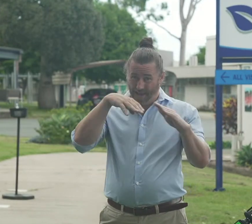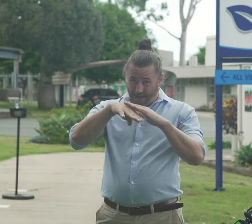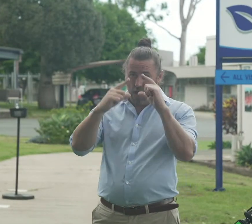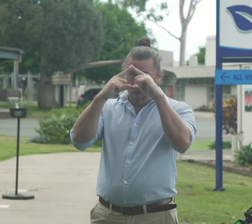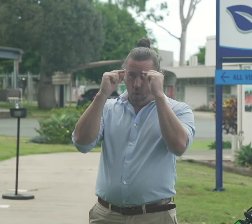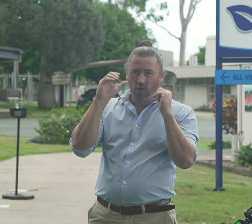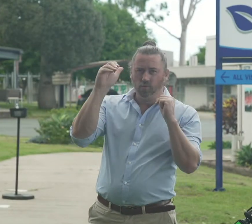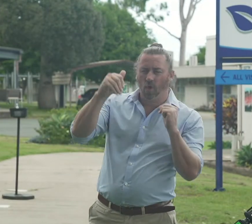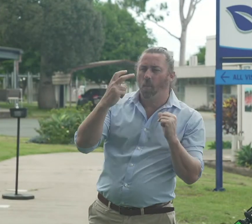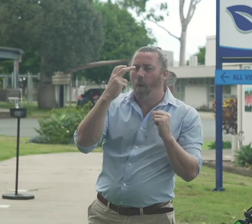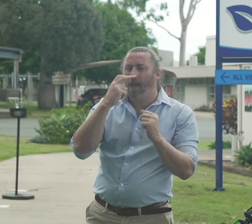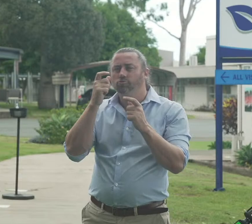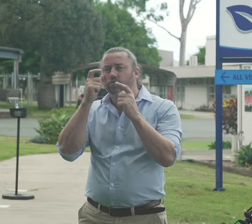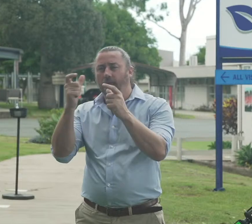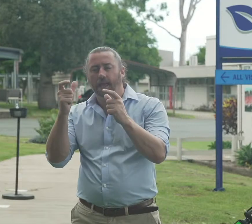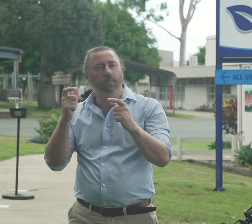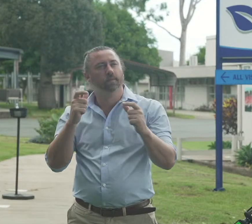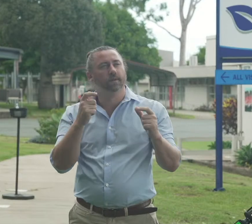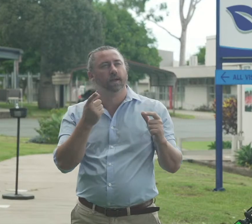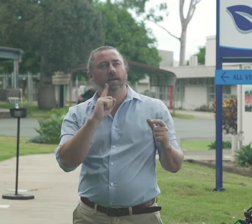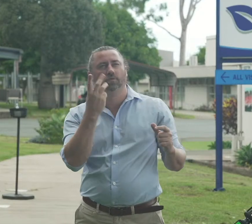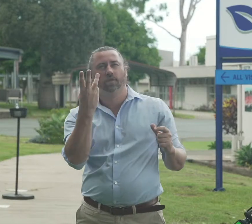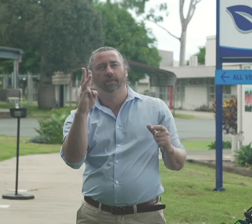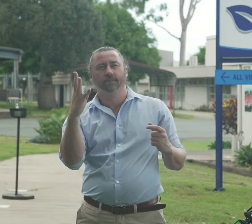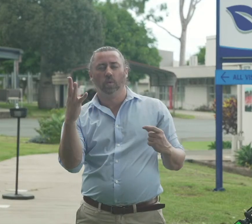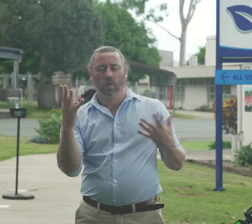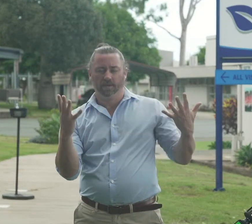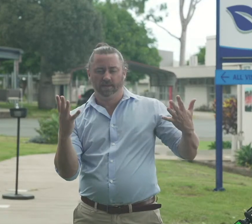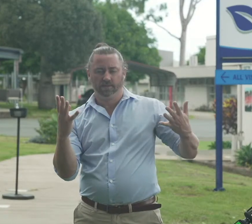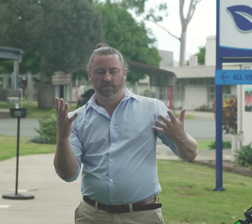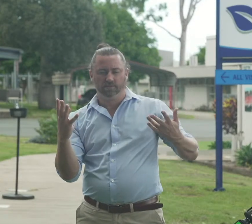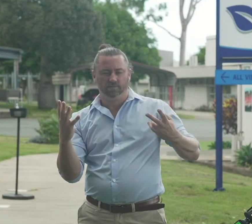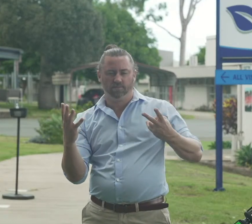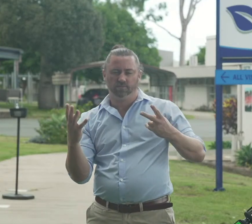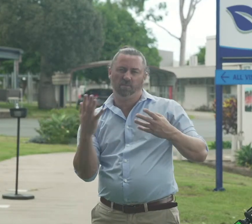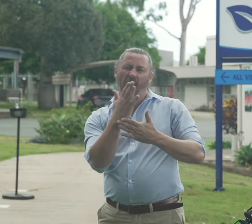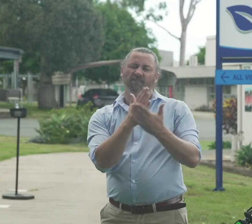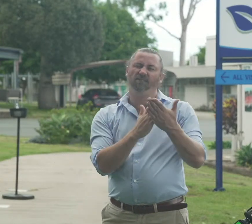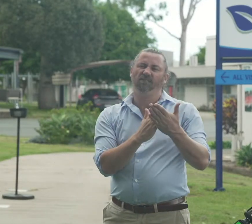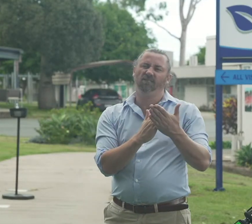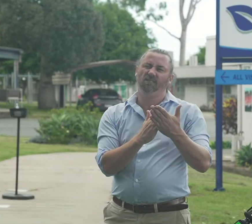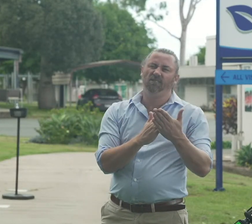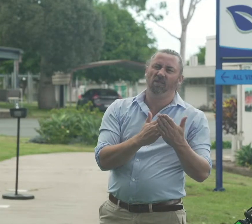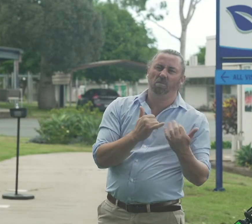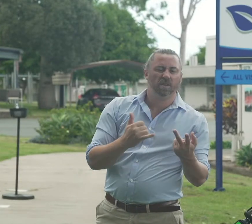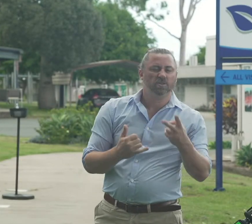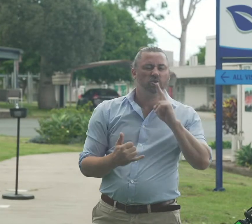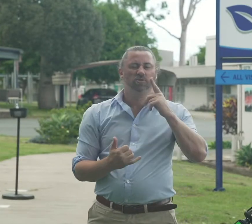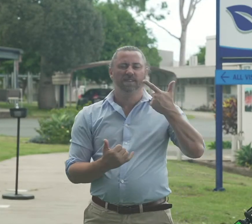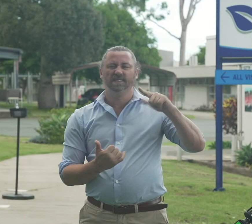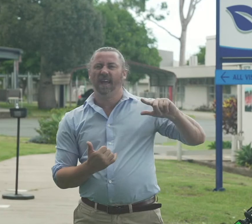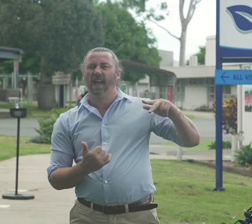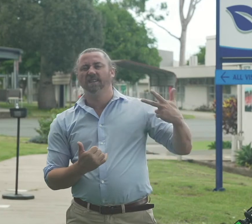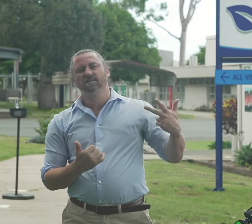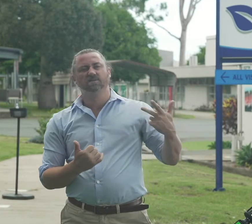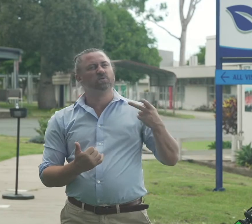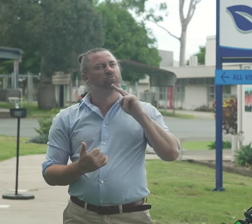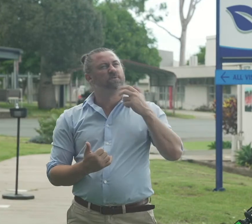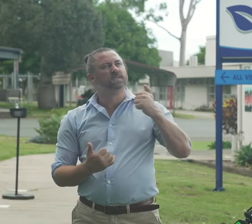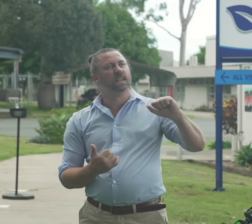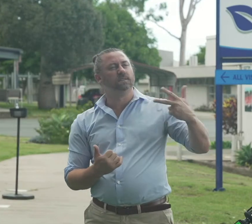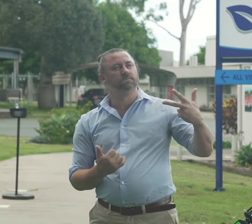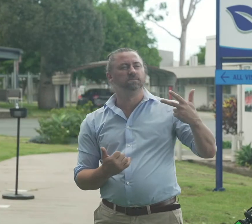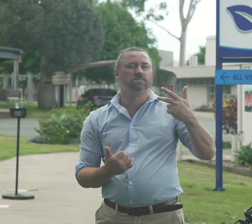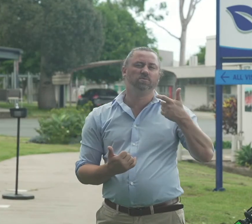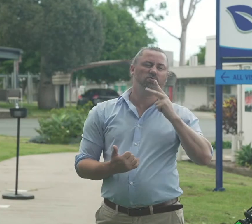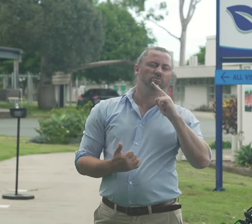have the total number of people who've died in Queensland. It's roughly half, or maybe slightly over half, I believe, at present. It's 134 in total that have died in aged